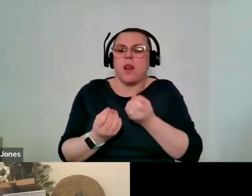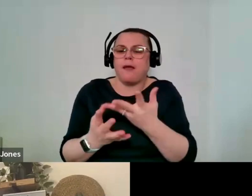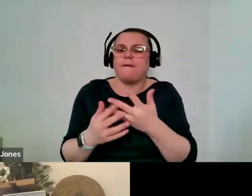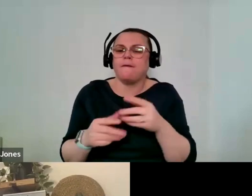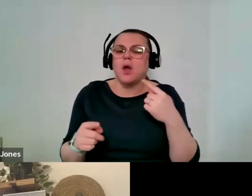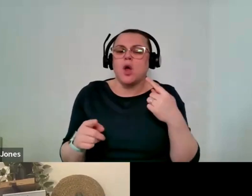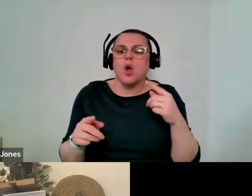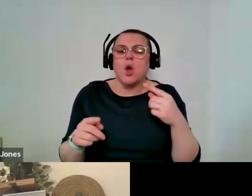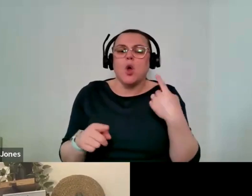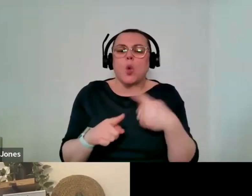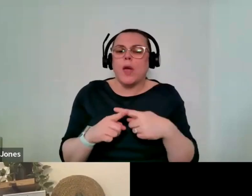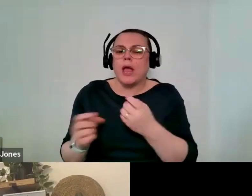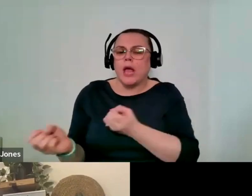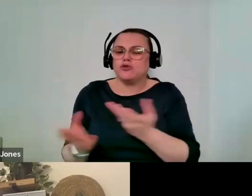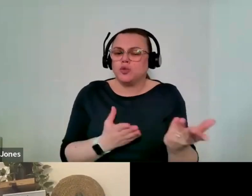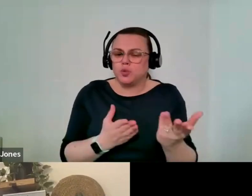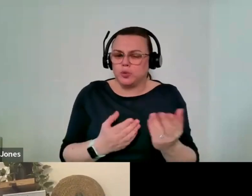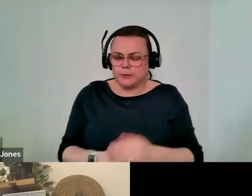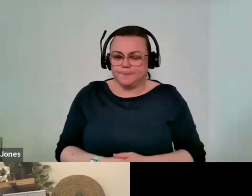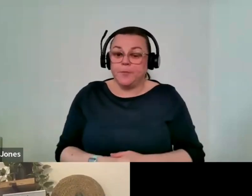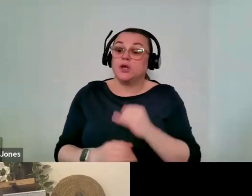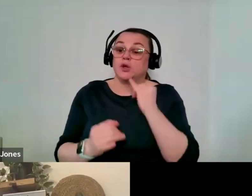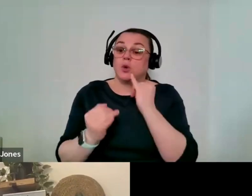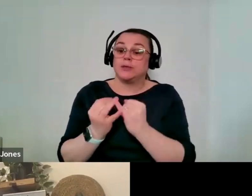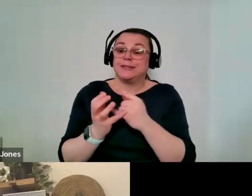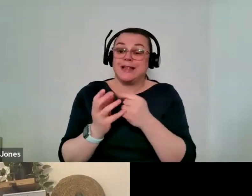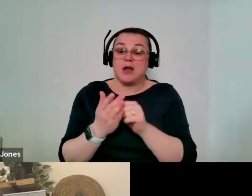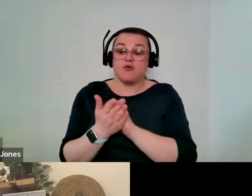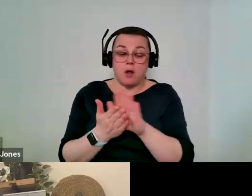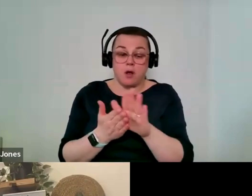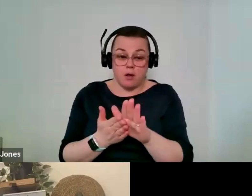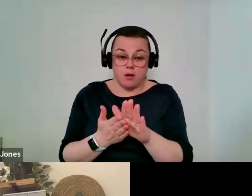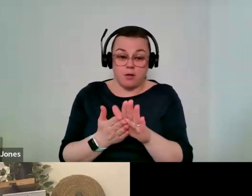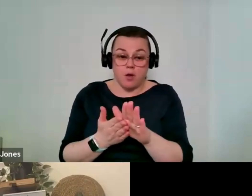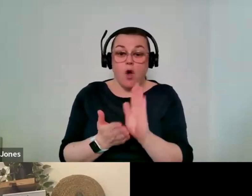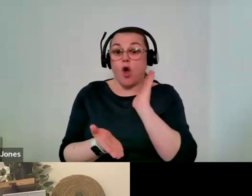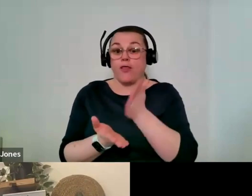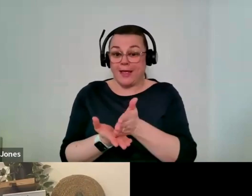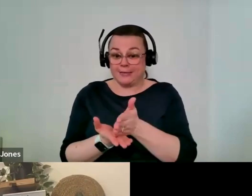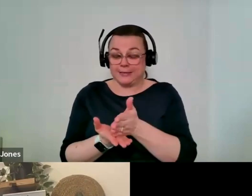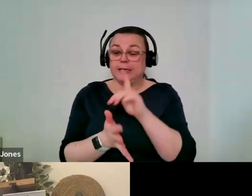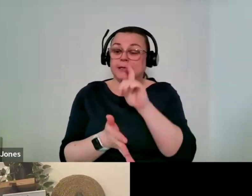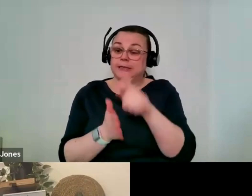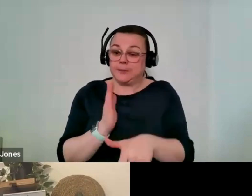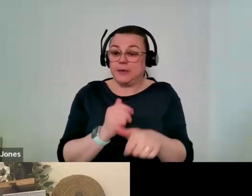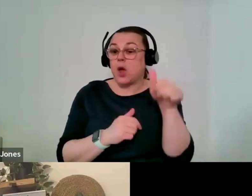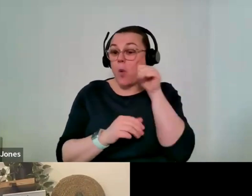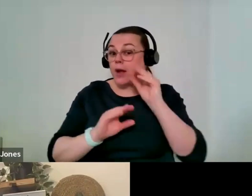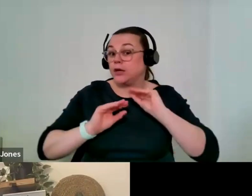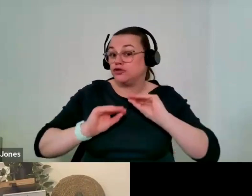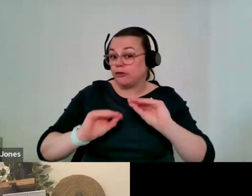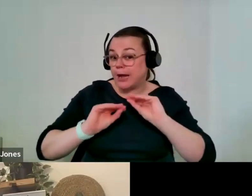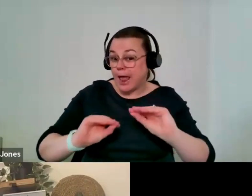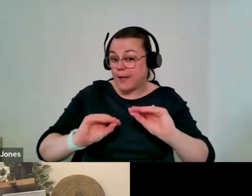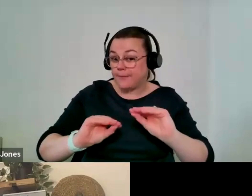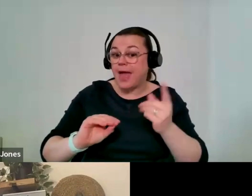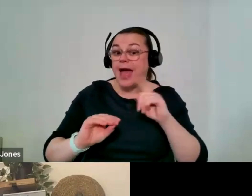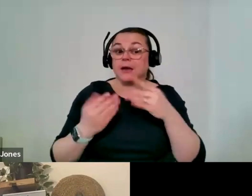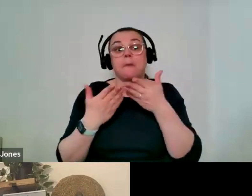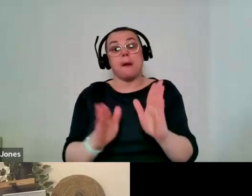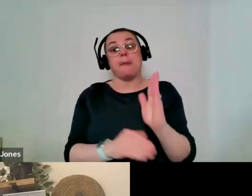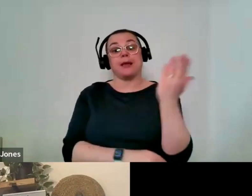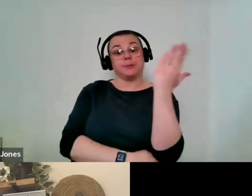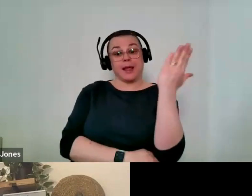quick introduction. So Sarah is an authentic disability awareness trainer and public